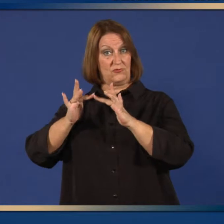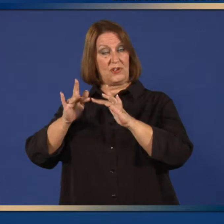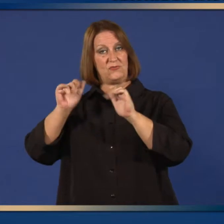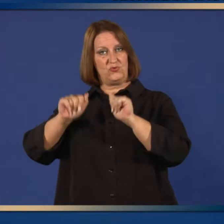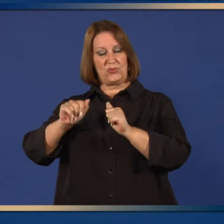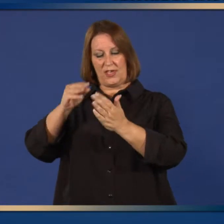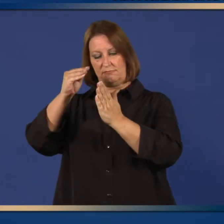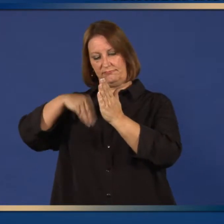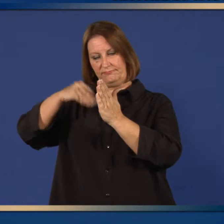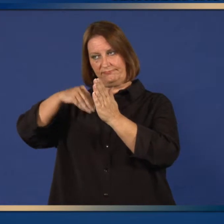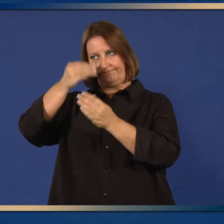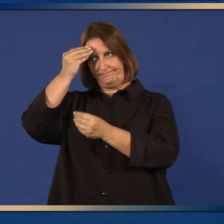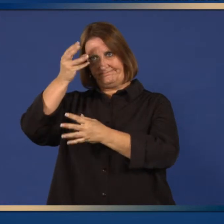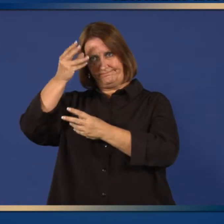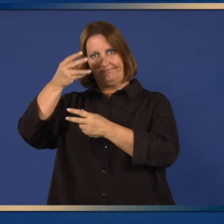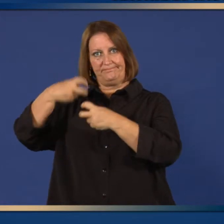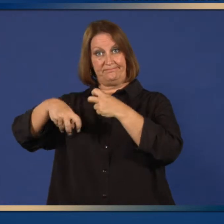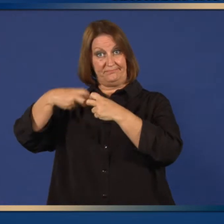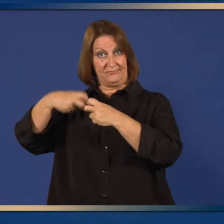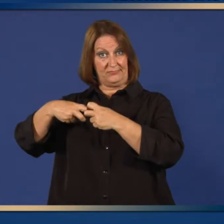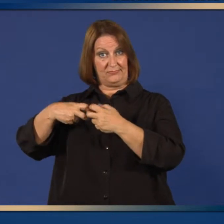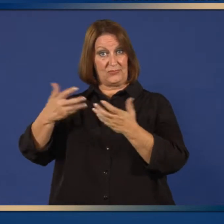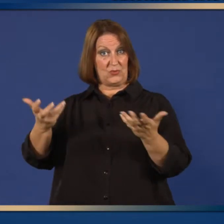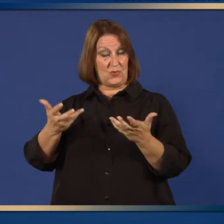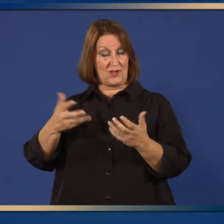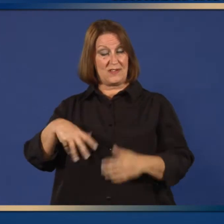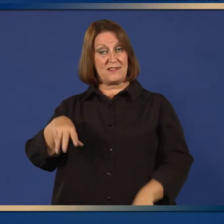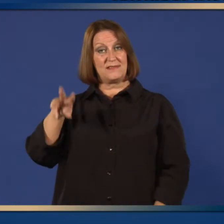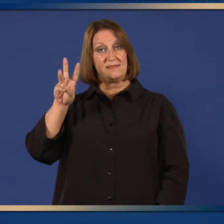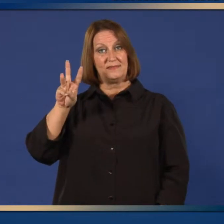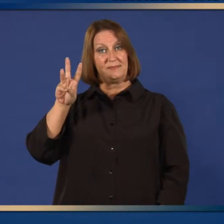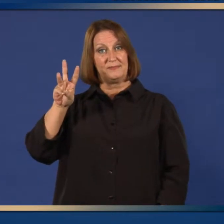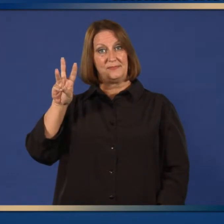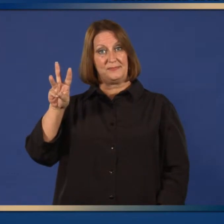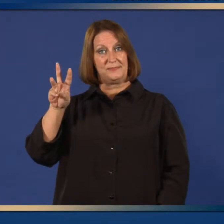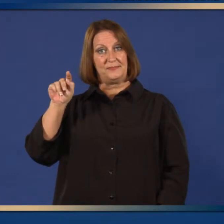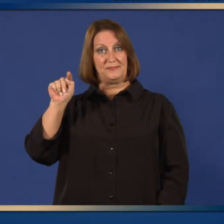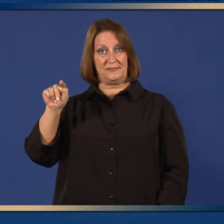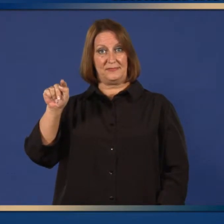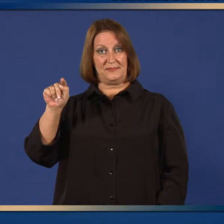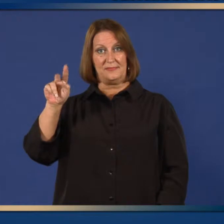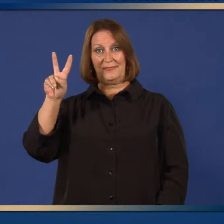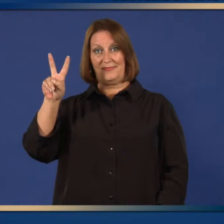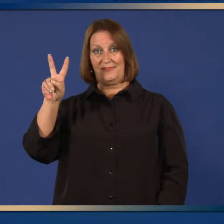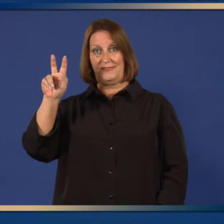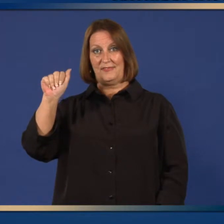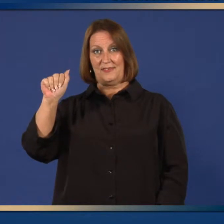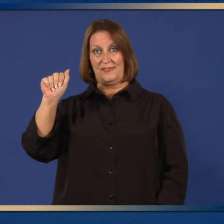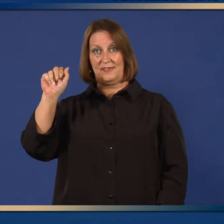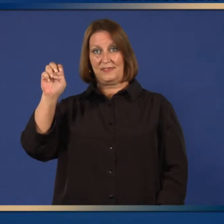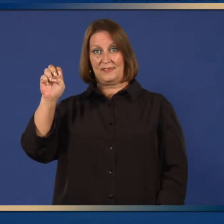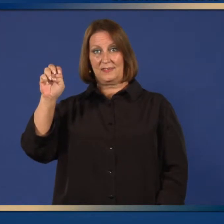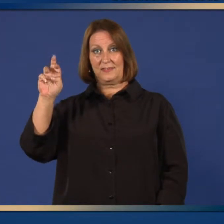Or you can file this report through the VAERS website at